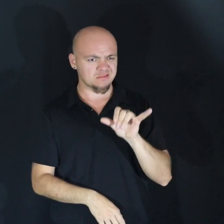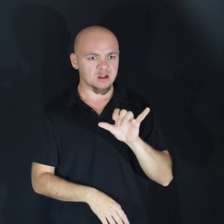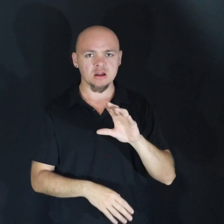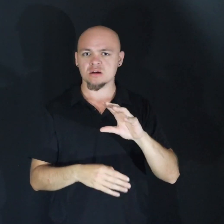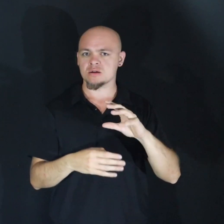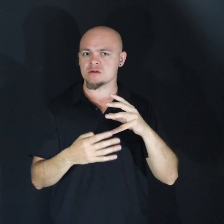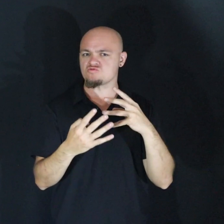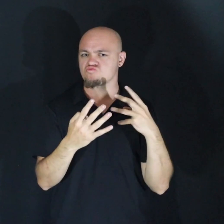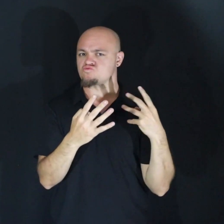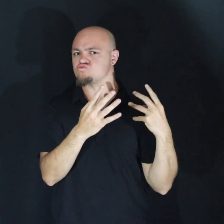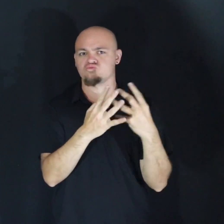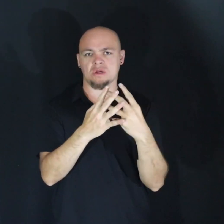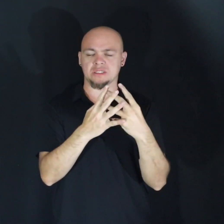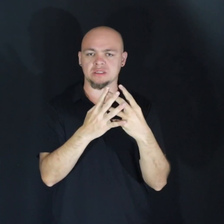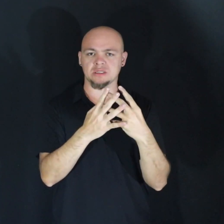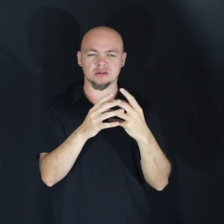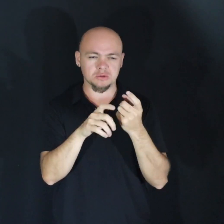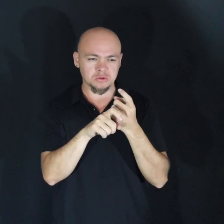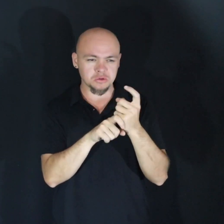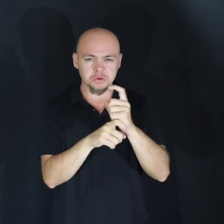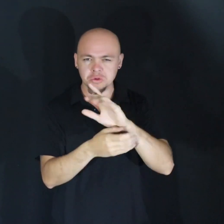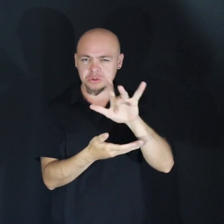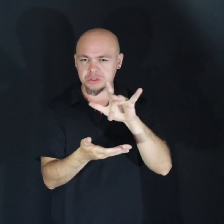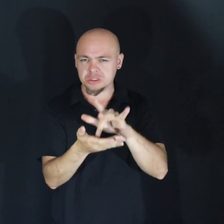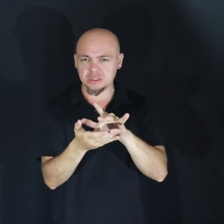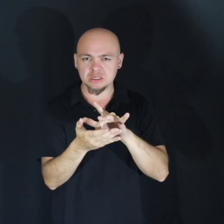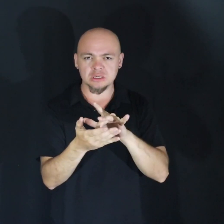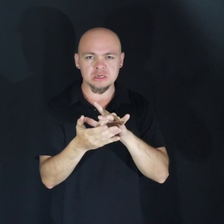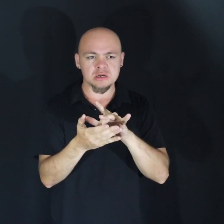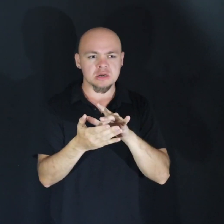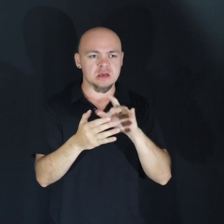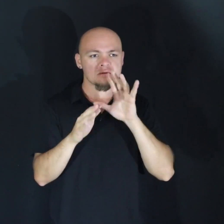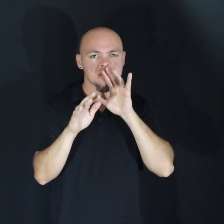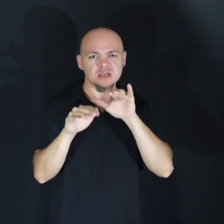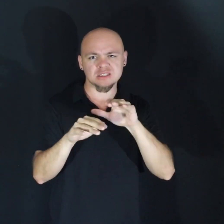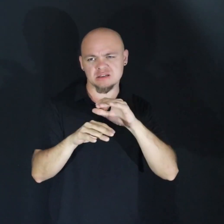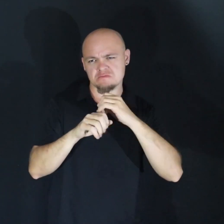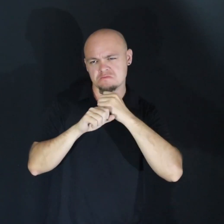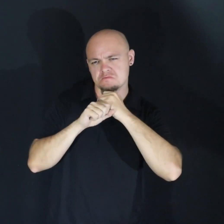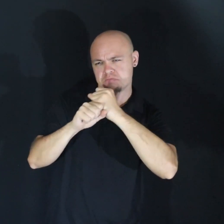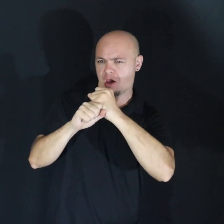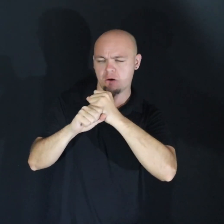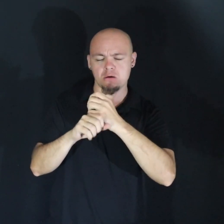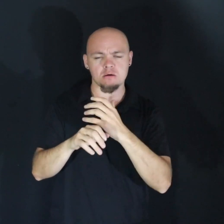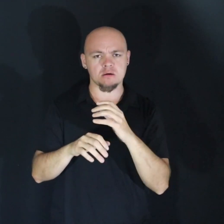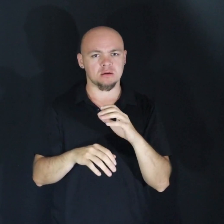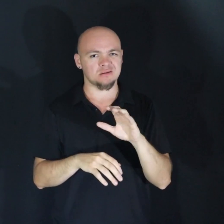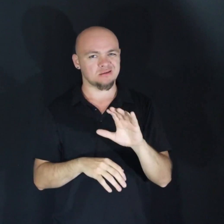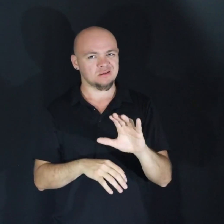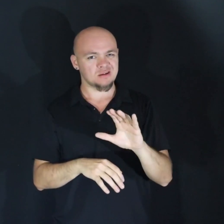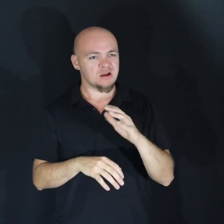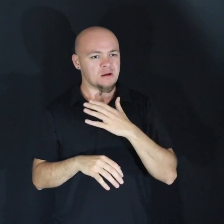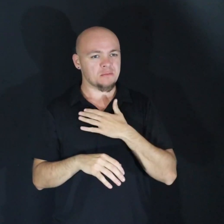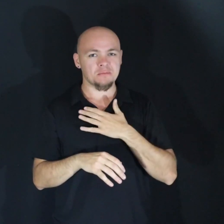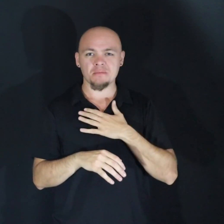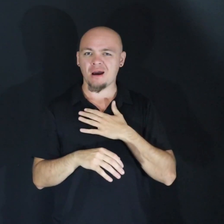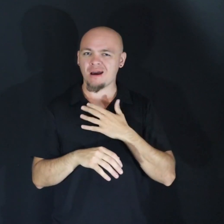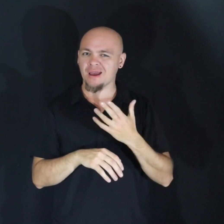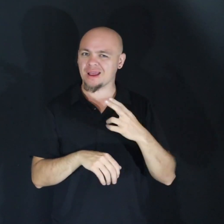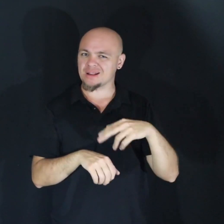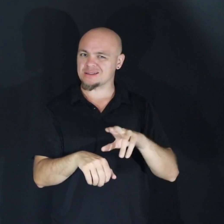Prison camps, torture centers, violent pushbacks in the sea. My boundless and eternal